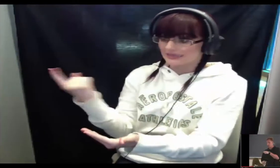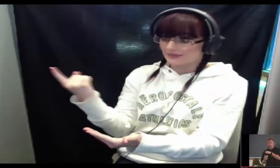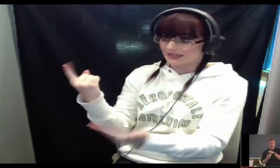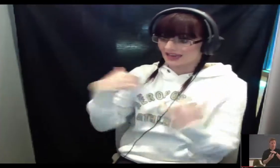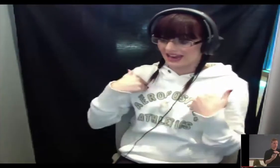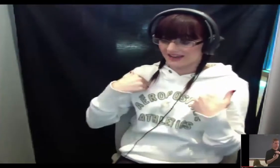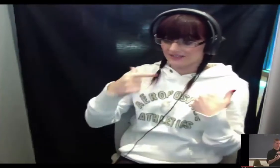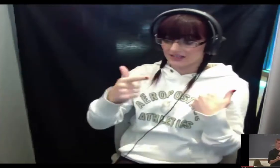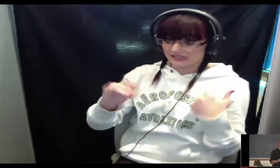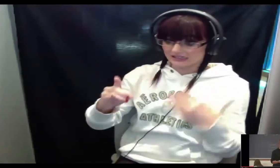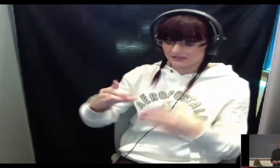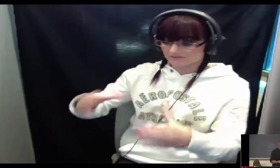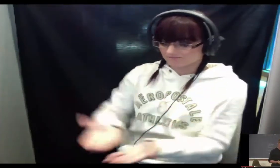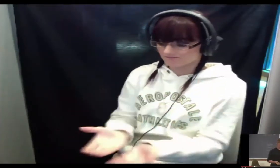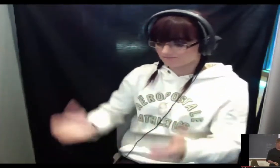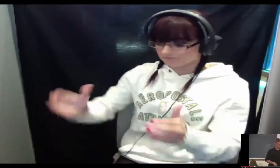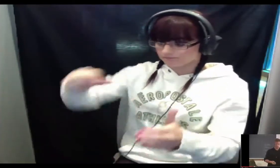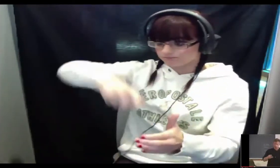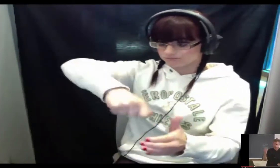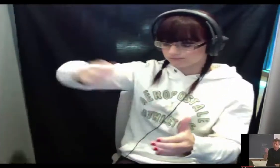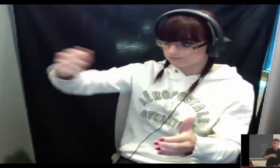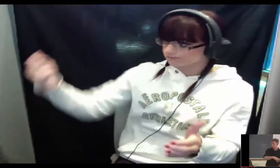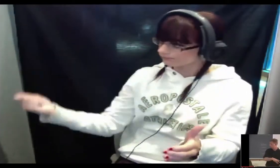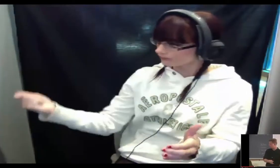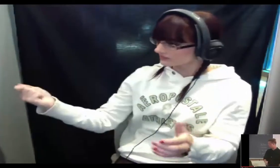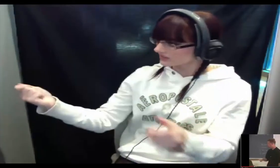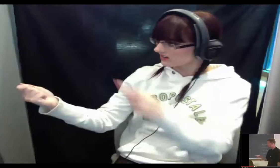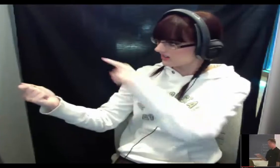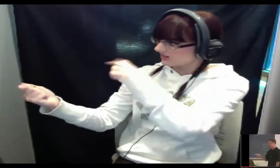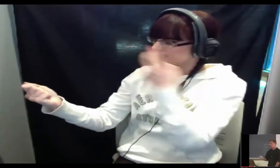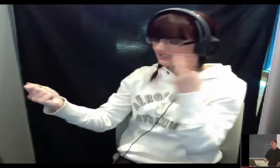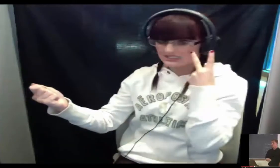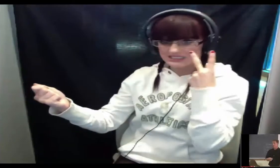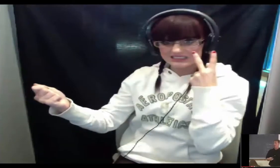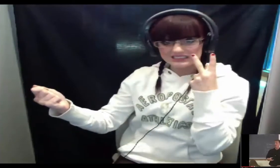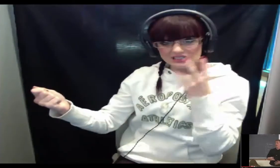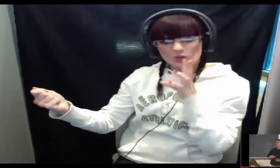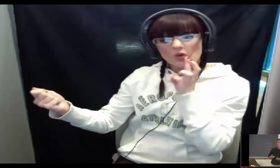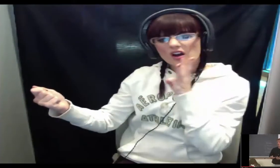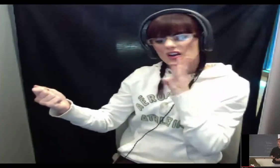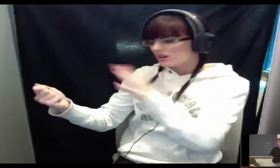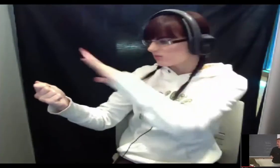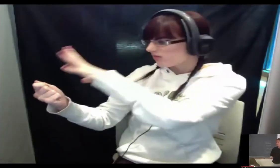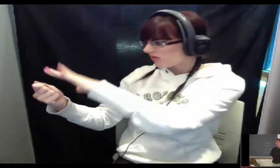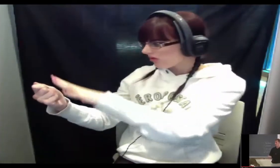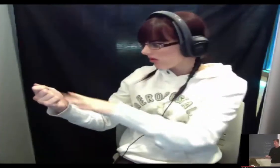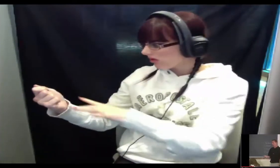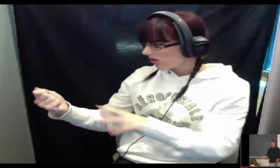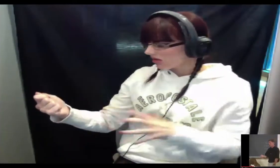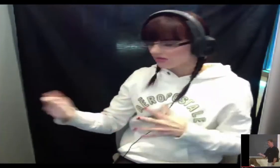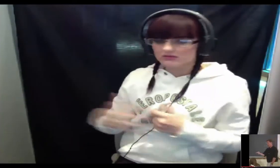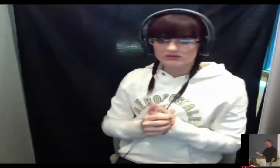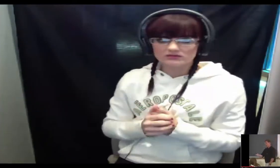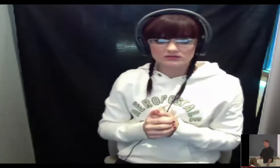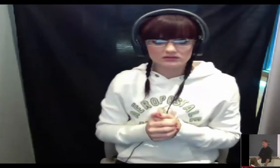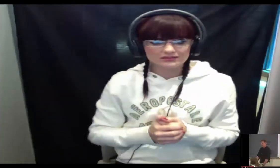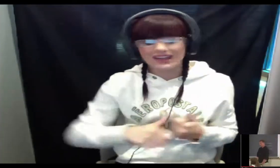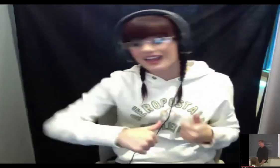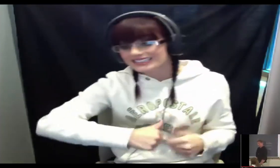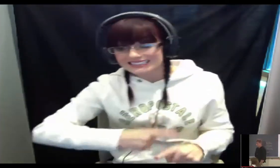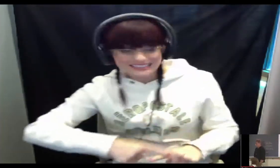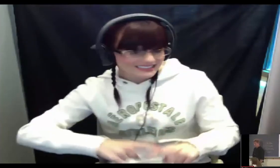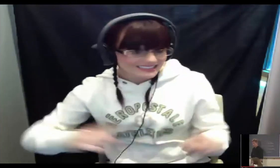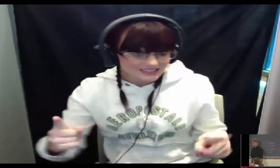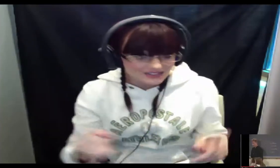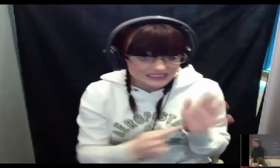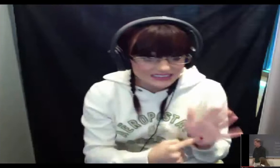lift it up, and there's water that's collected. If you take the lid and set it on the stove, and then you have water that runs everywhere. Another really good example you've all experienced. If you have